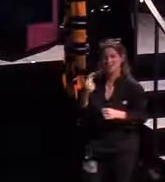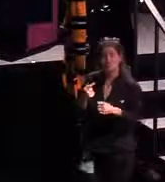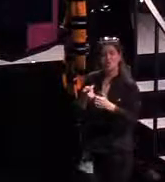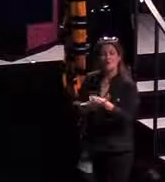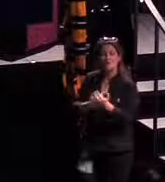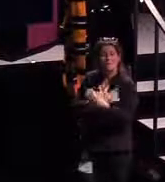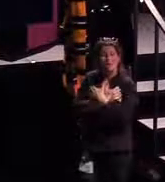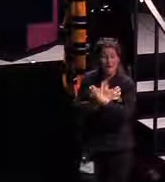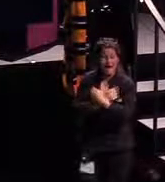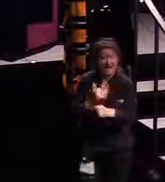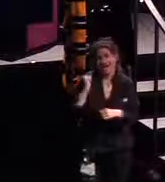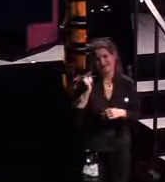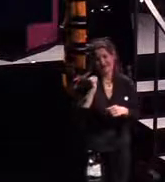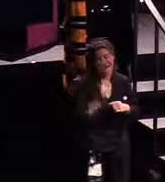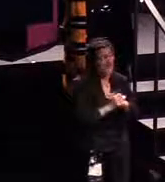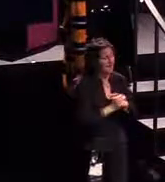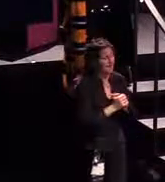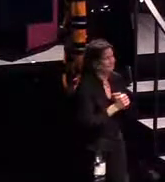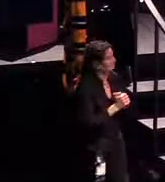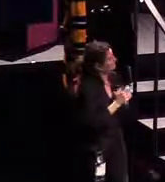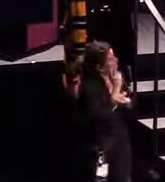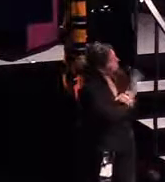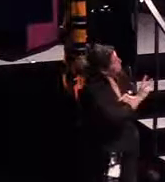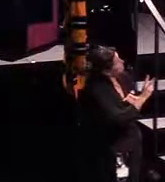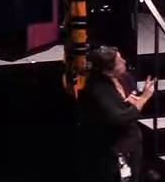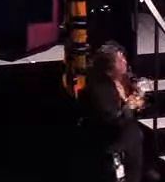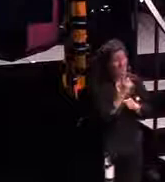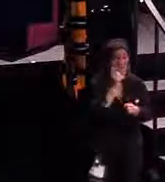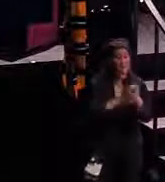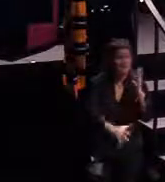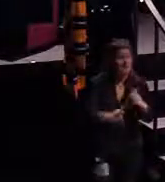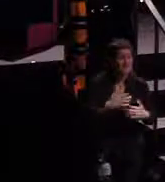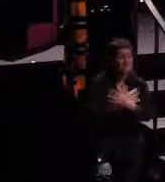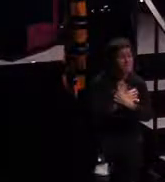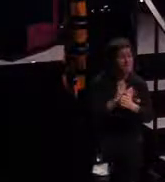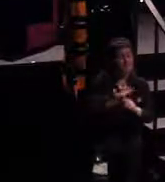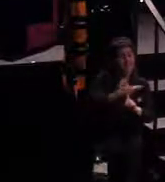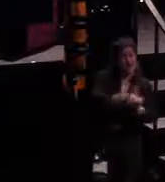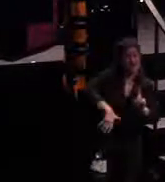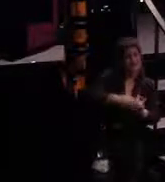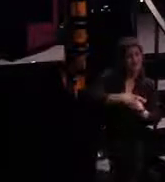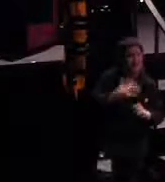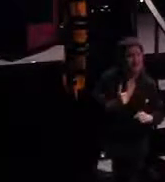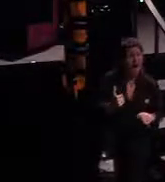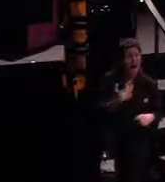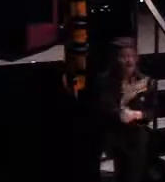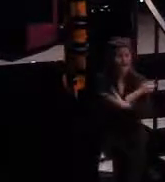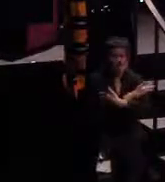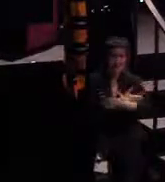of the picture. The body of a bloodied bear lies behind him. Biscuit. I've got limbs. They're